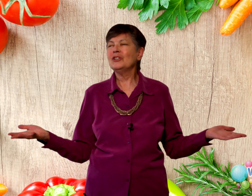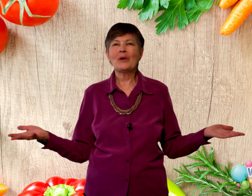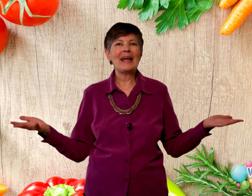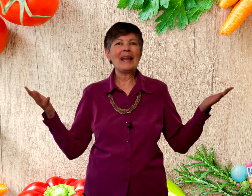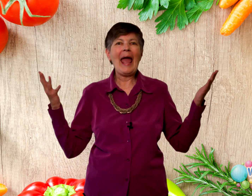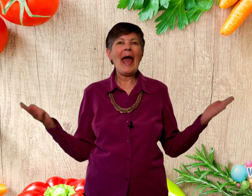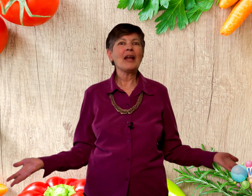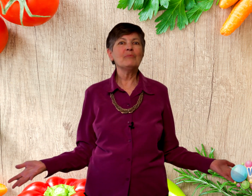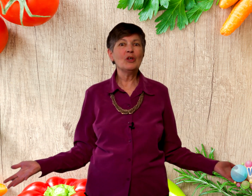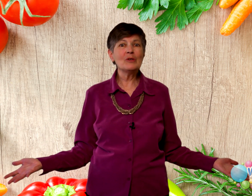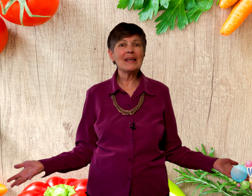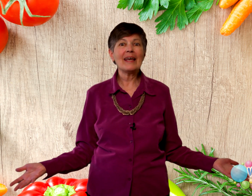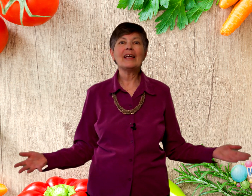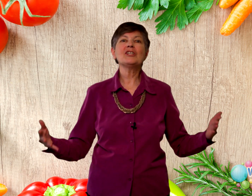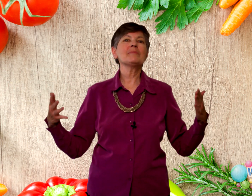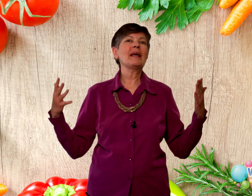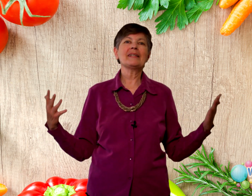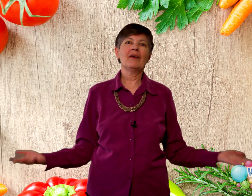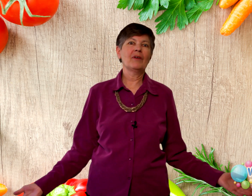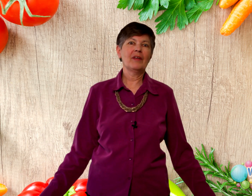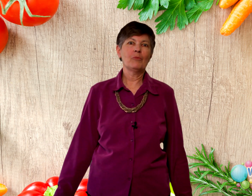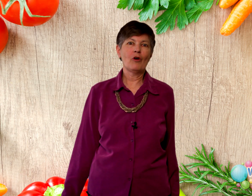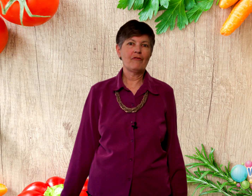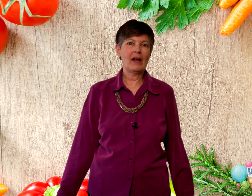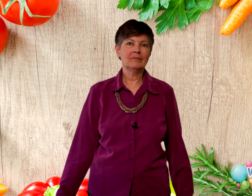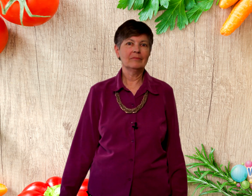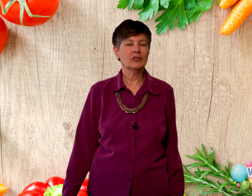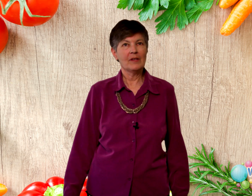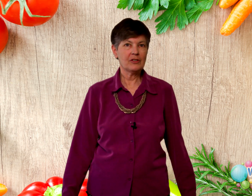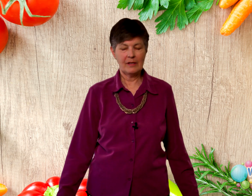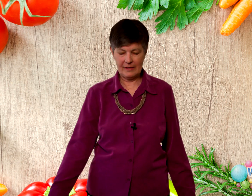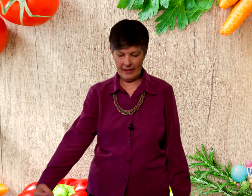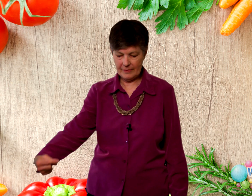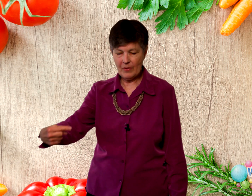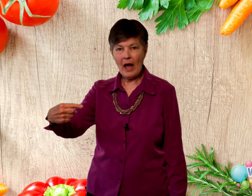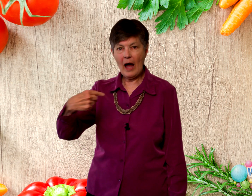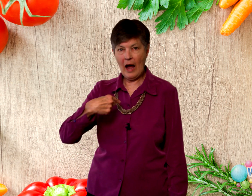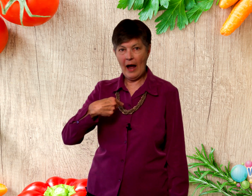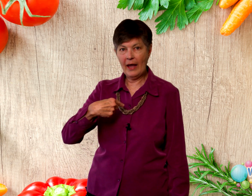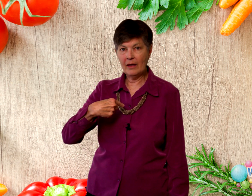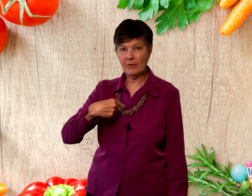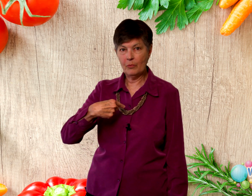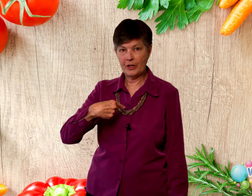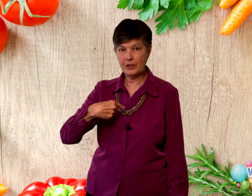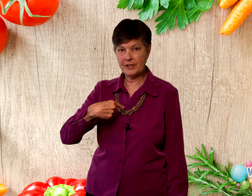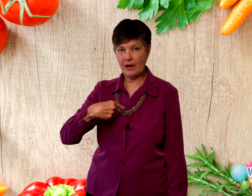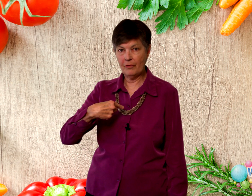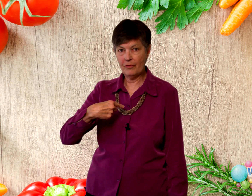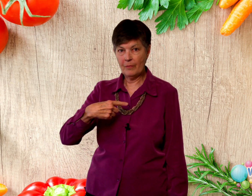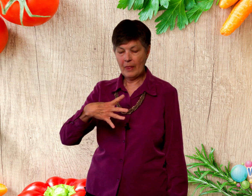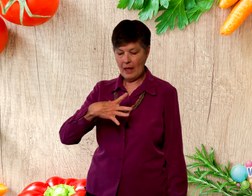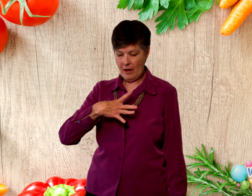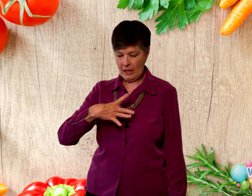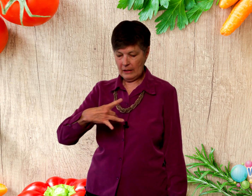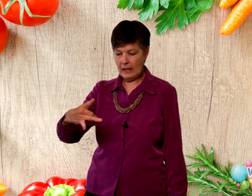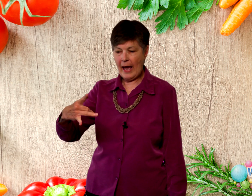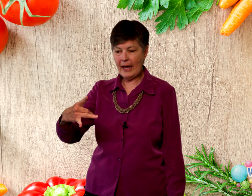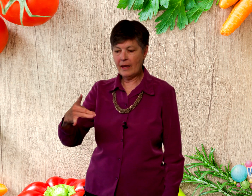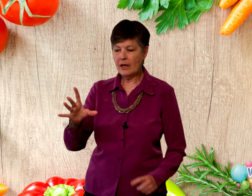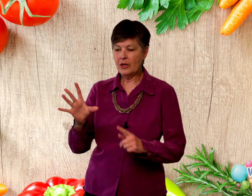you can add music, it just makes everything more fun. So these are the signs. I, point to yourself. Like, you